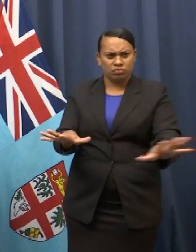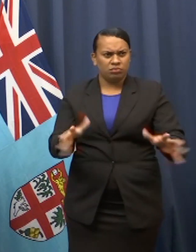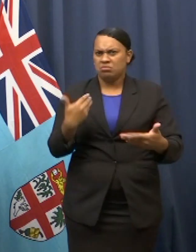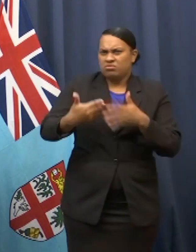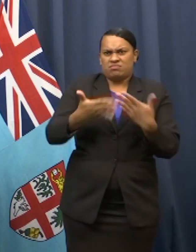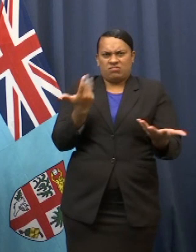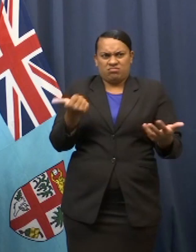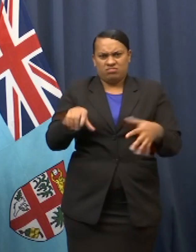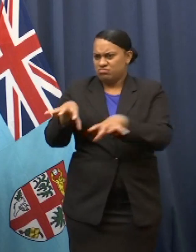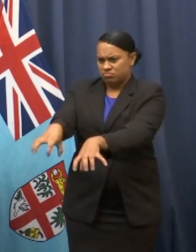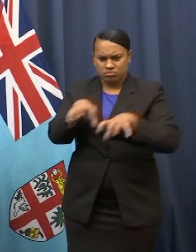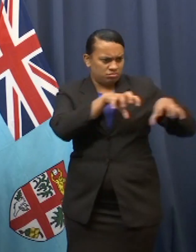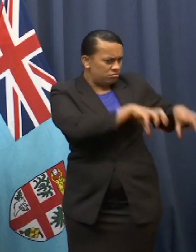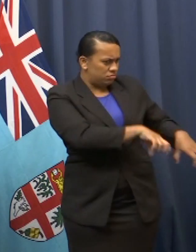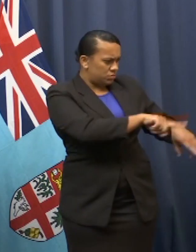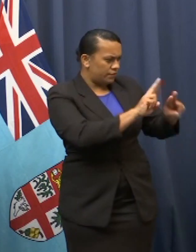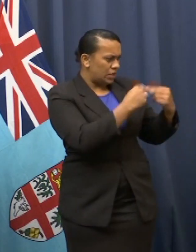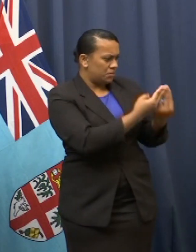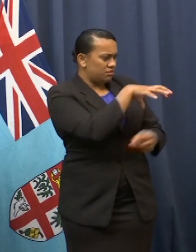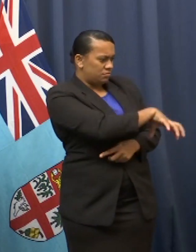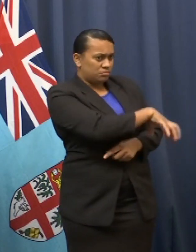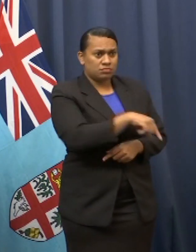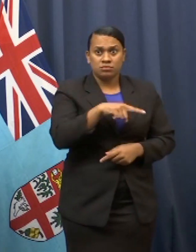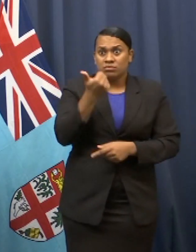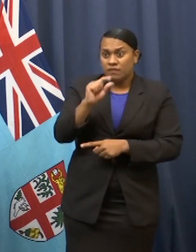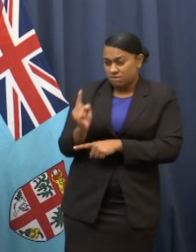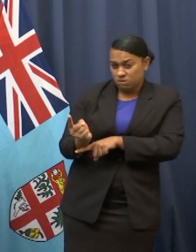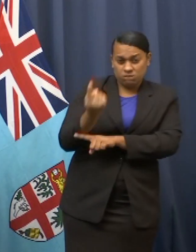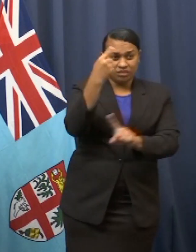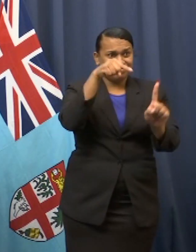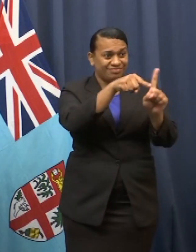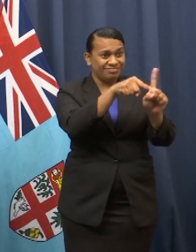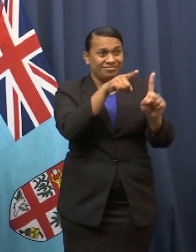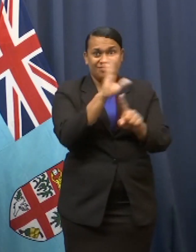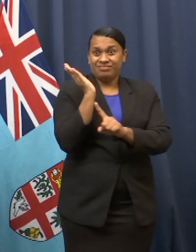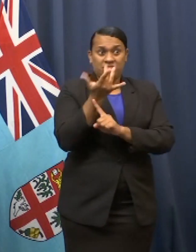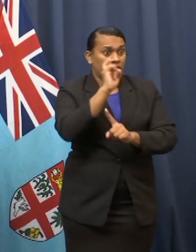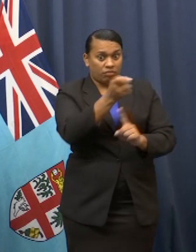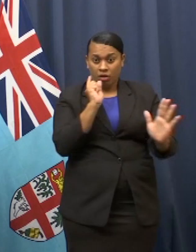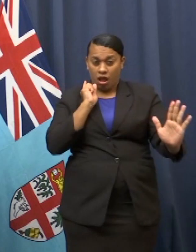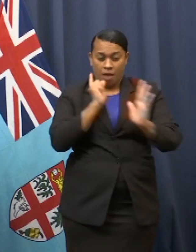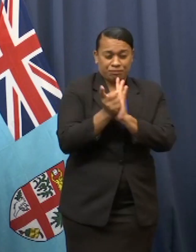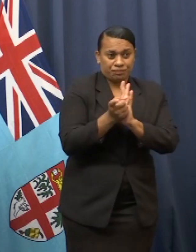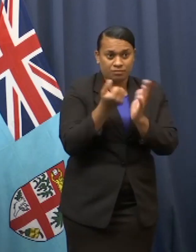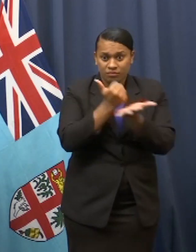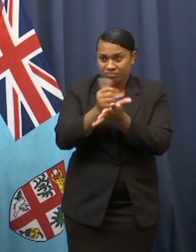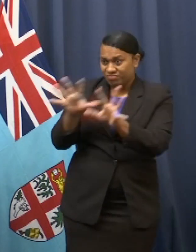our first patient's entire household was immediately put into isolation as soon as he tested